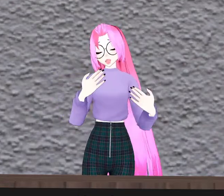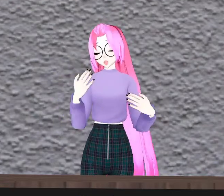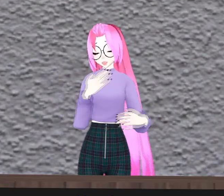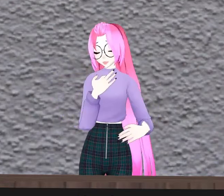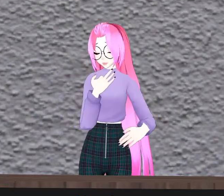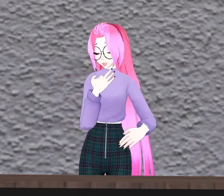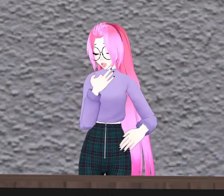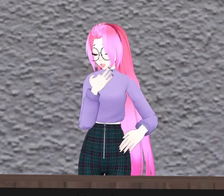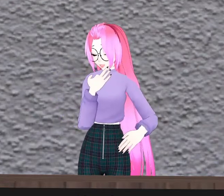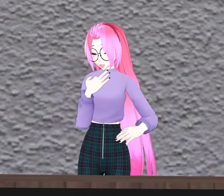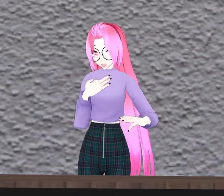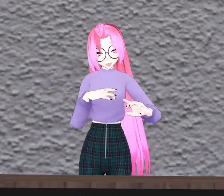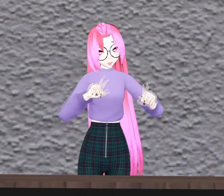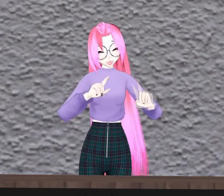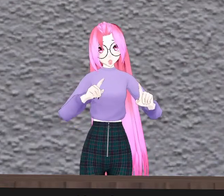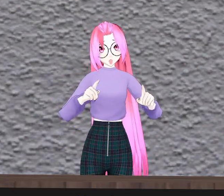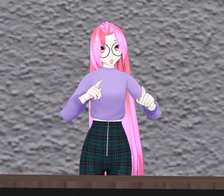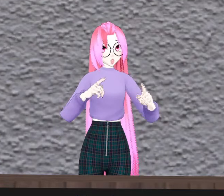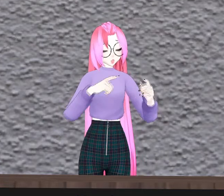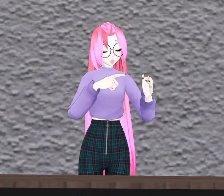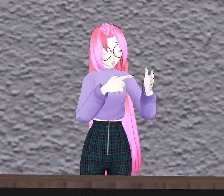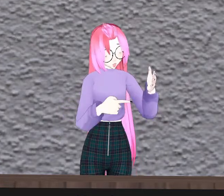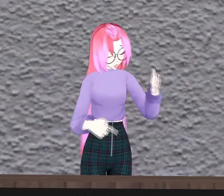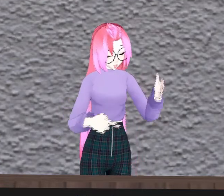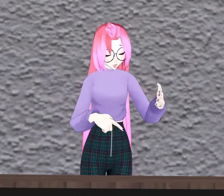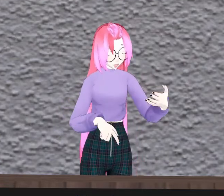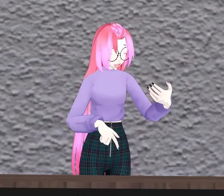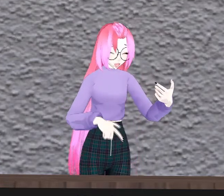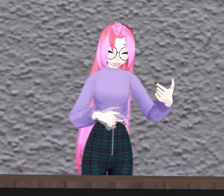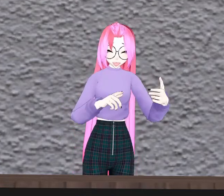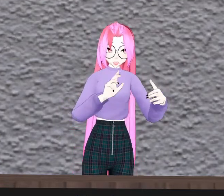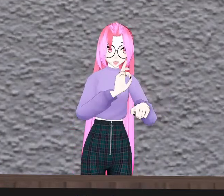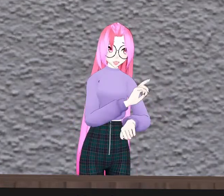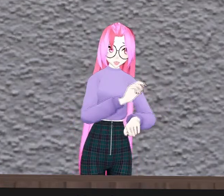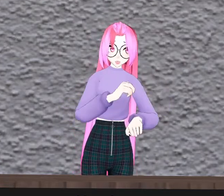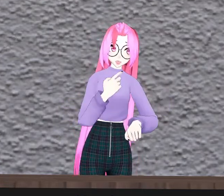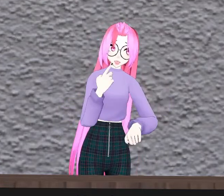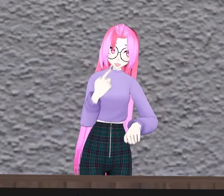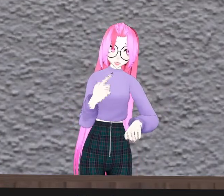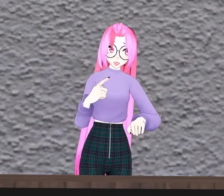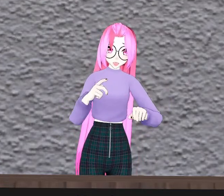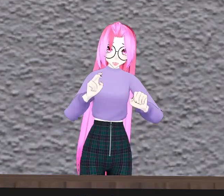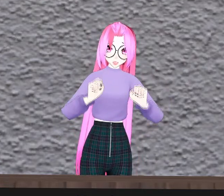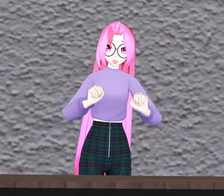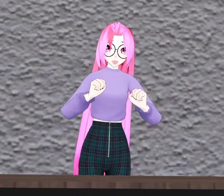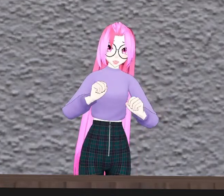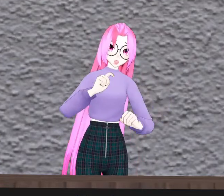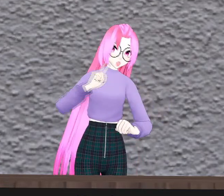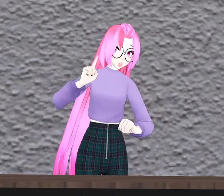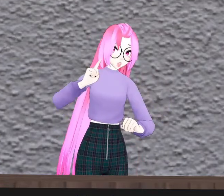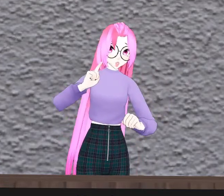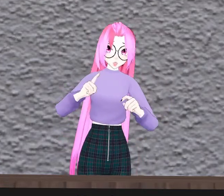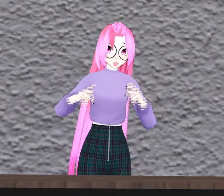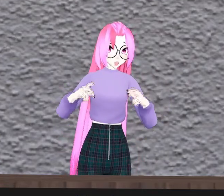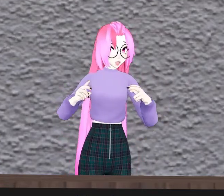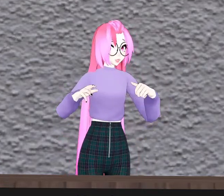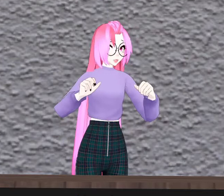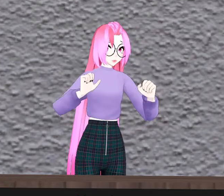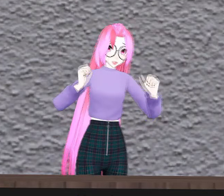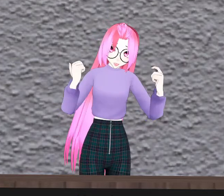of different settings on your phone or computer. You can see it's for accessibility for deaf people. It's really